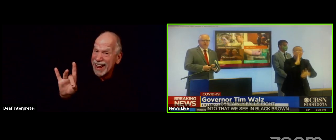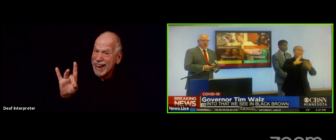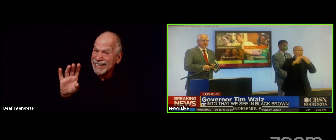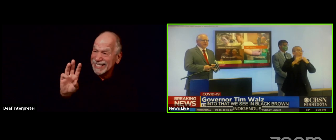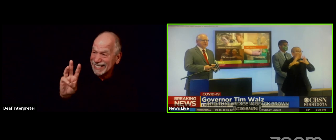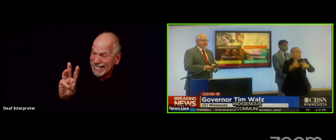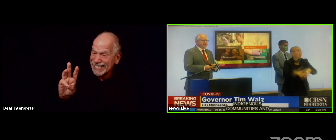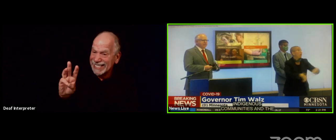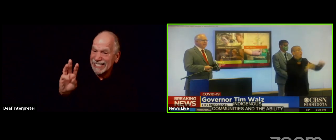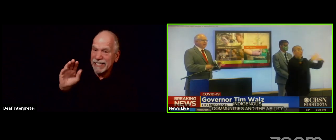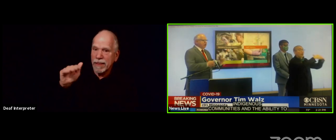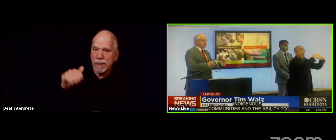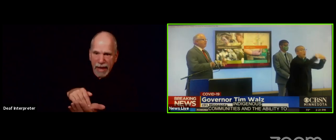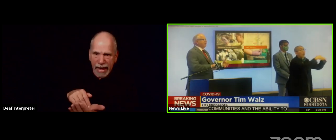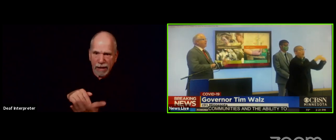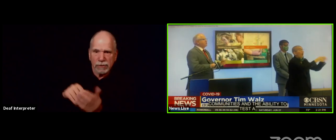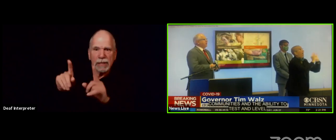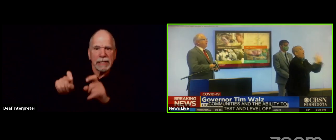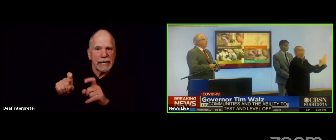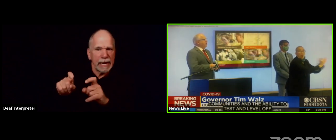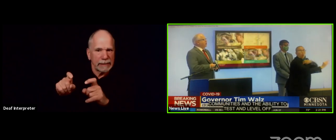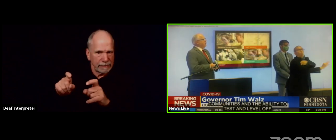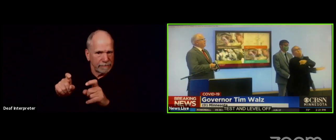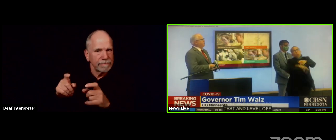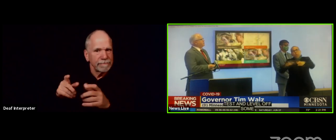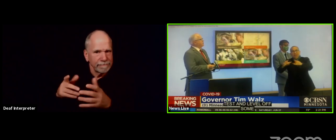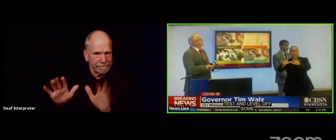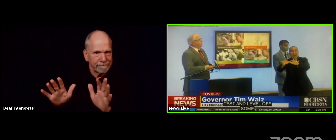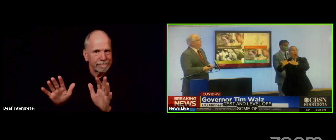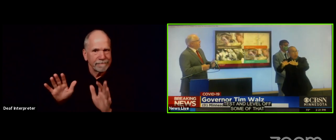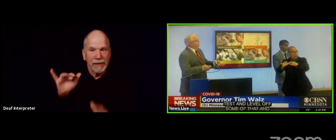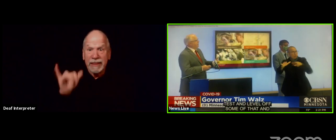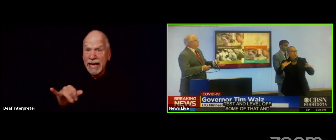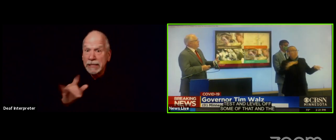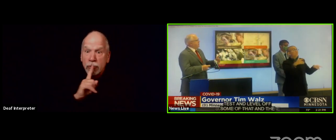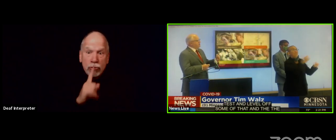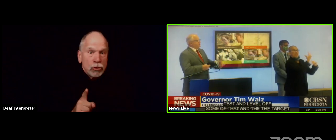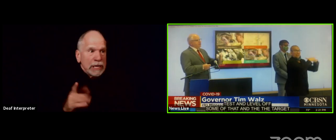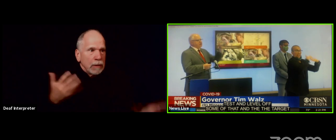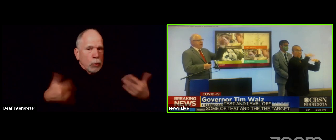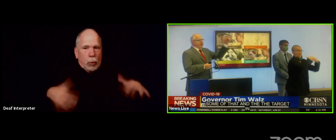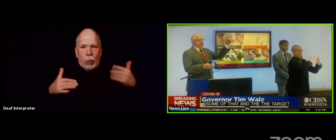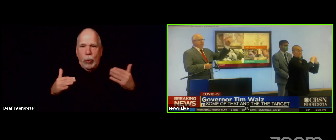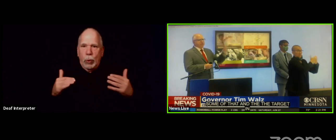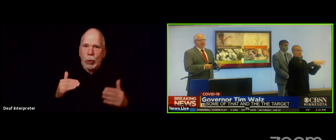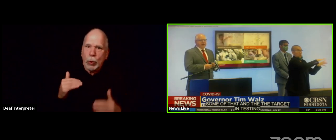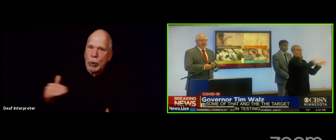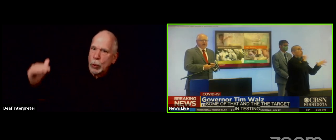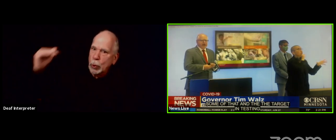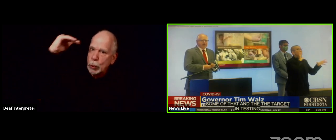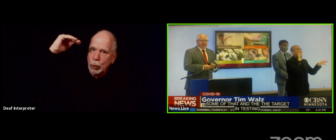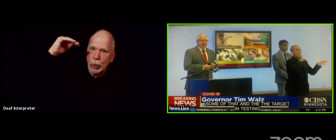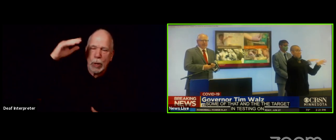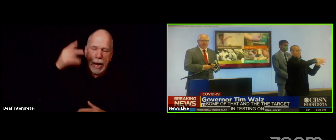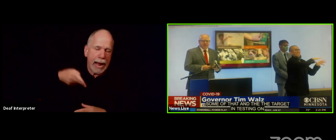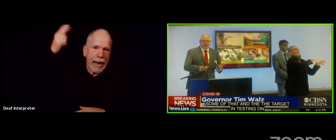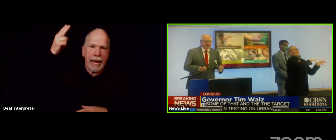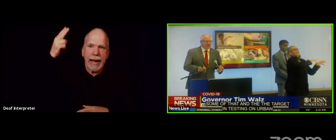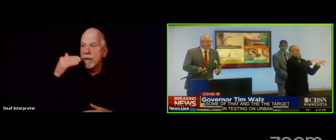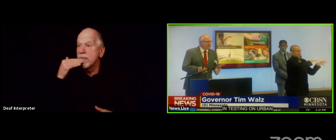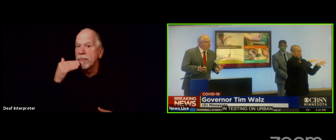weekend is a targeted testing in our urban Indigenous population that we see much higher numbers in of